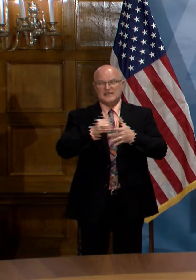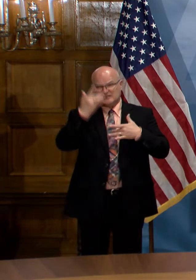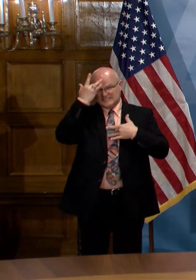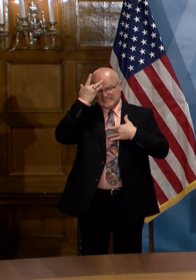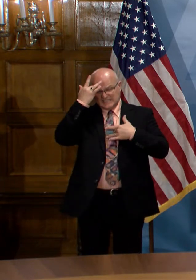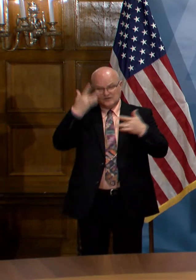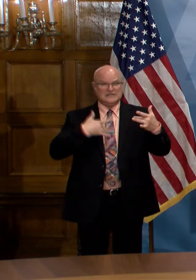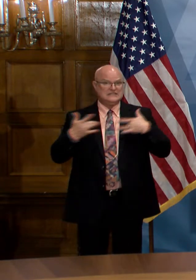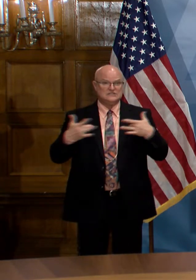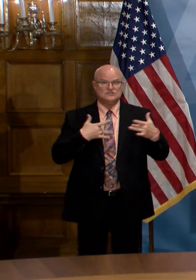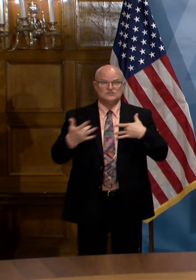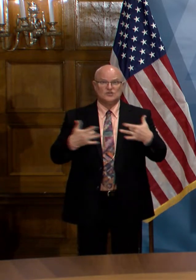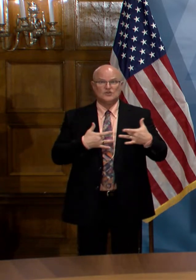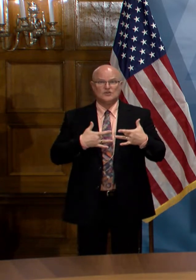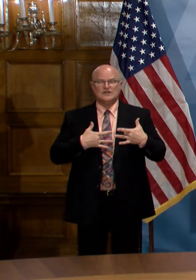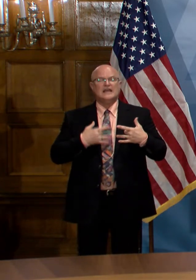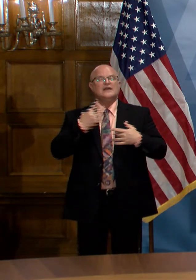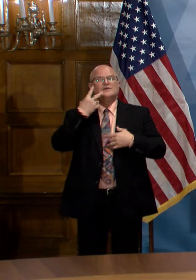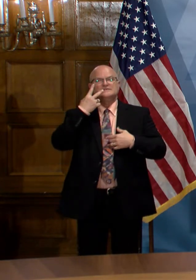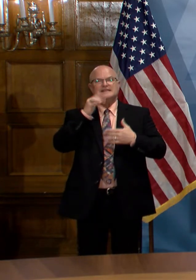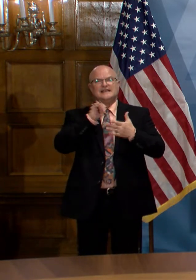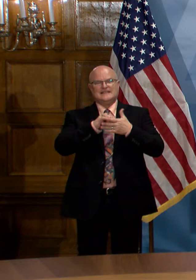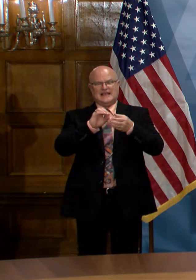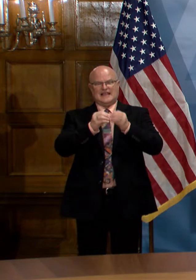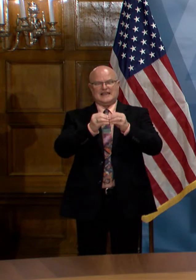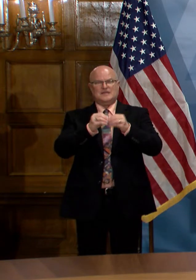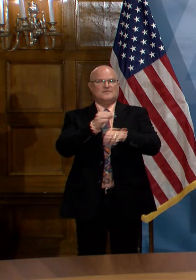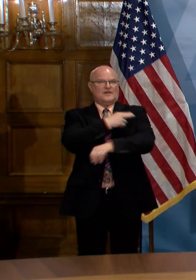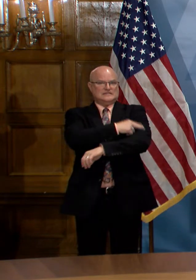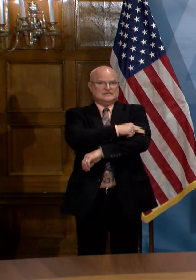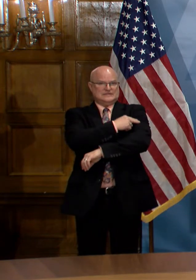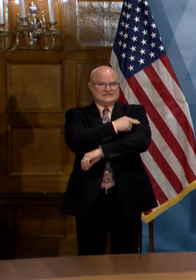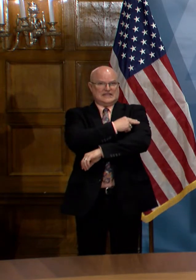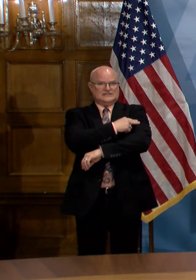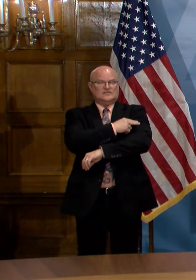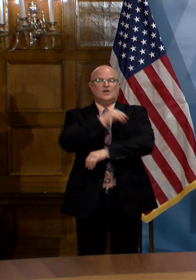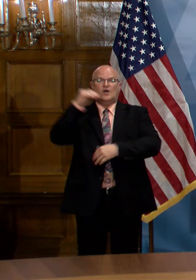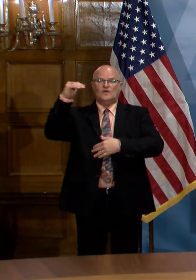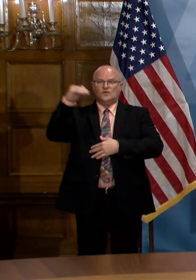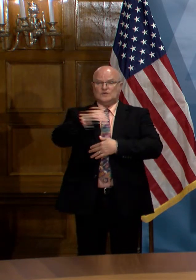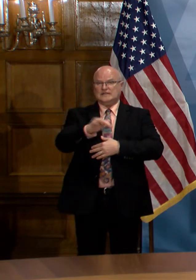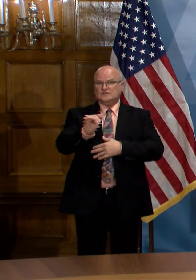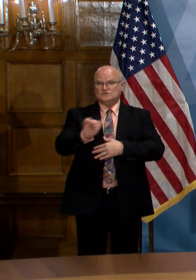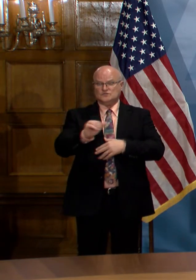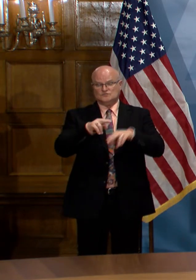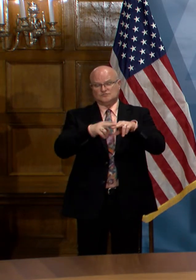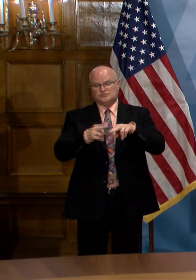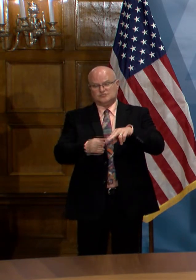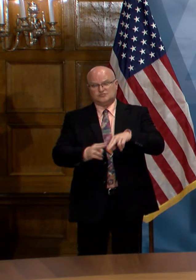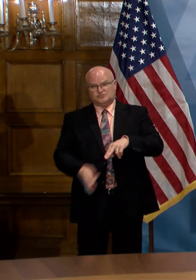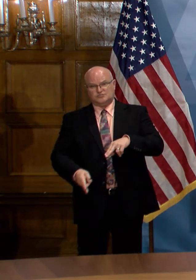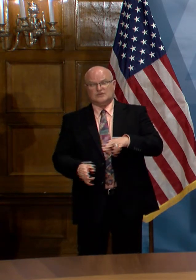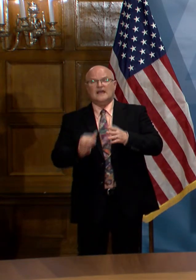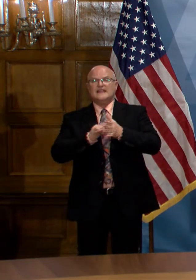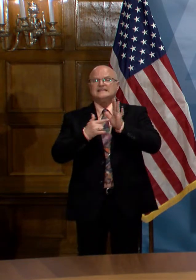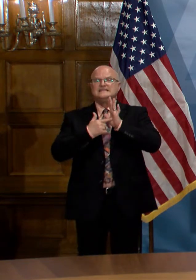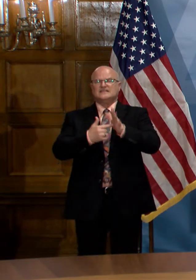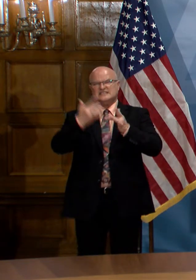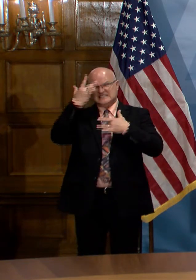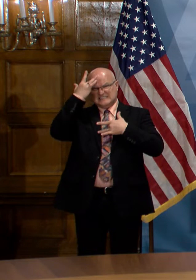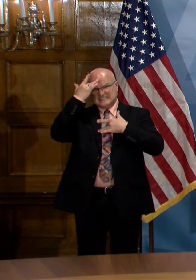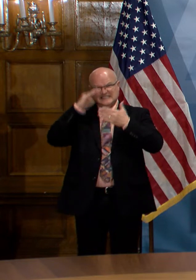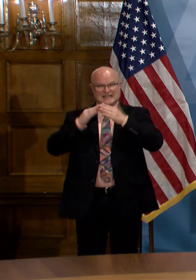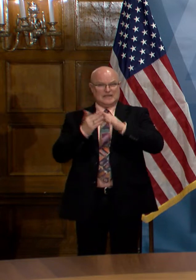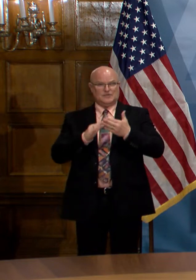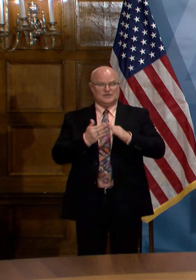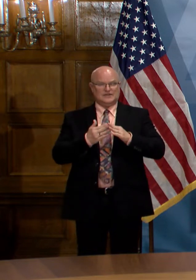or are concerned, and we're seeing that in the number of hospitalizations that are going down, because that also is an indicator of disease in the